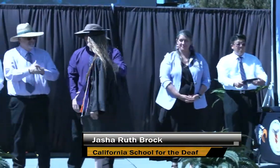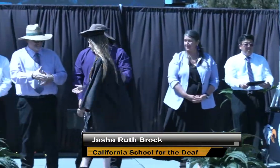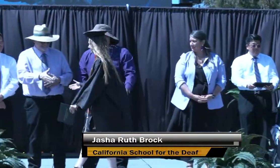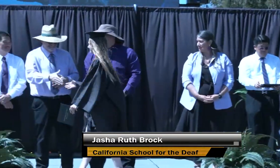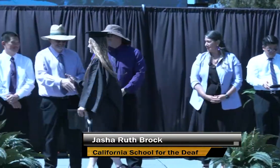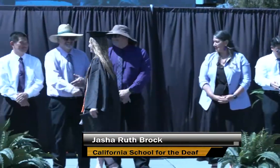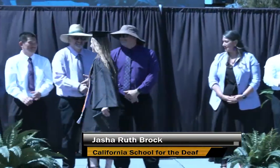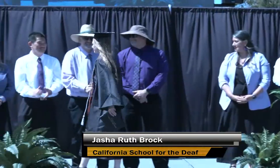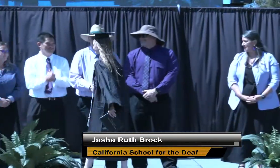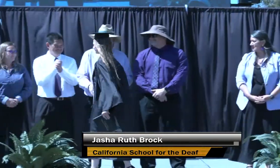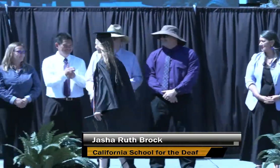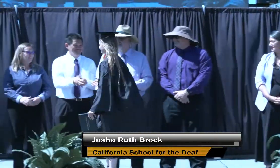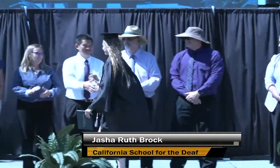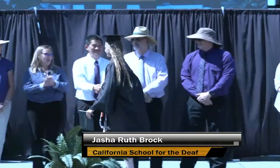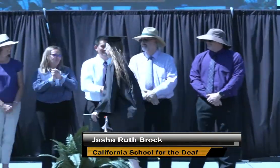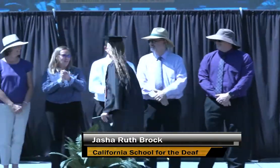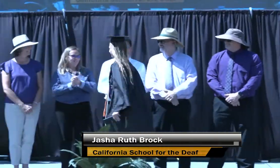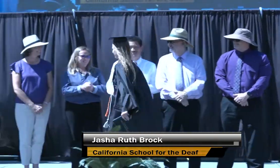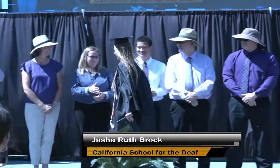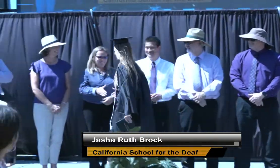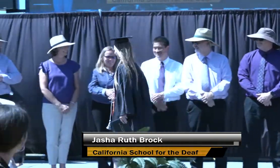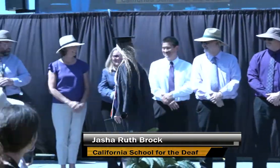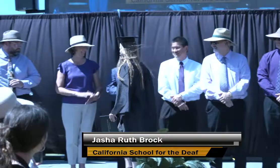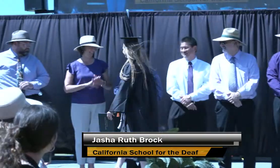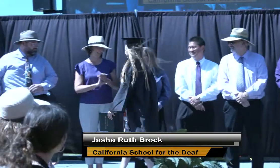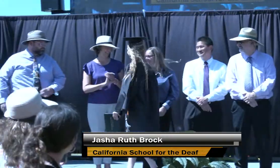Joshua Ruth Brock. Yes,